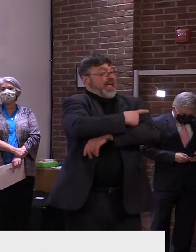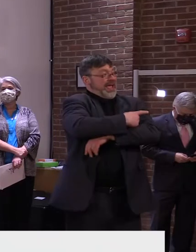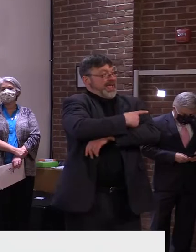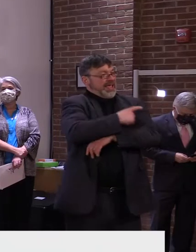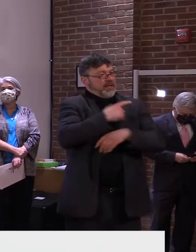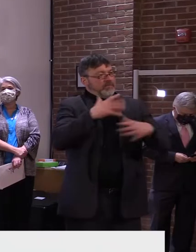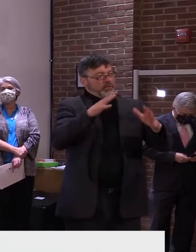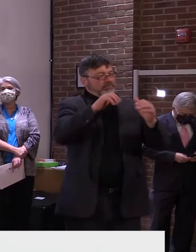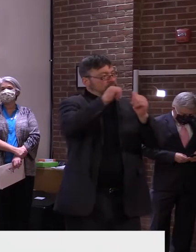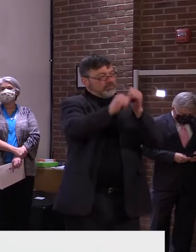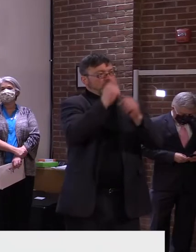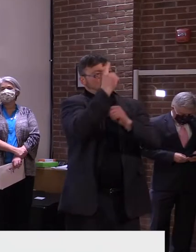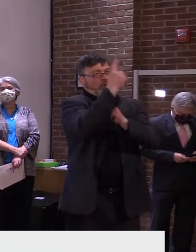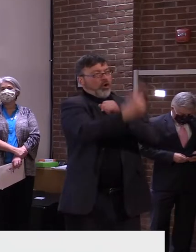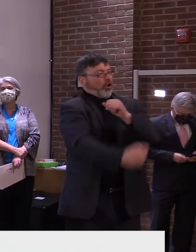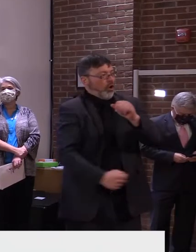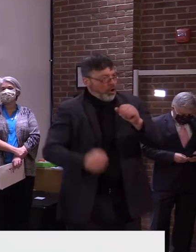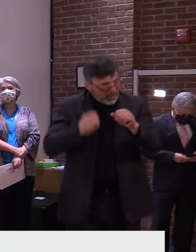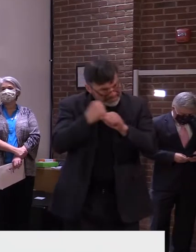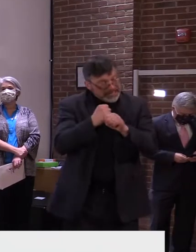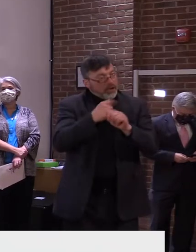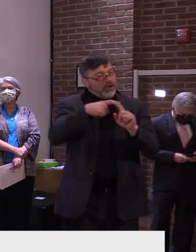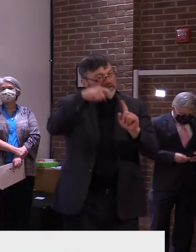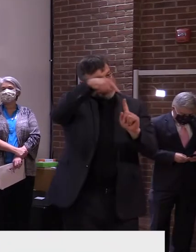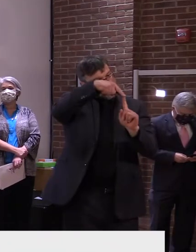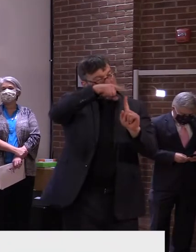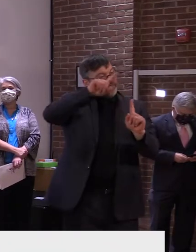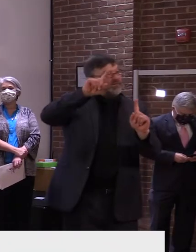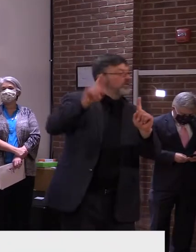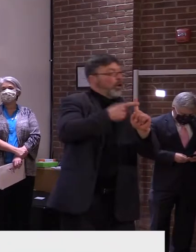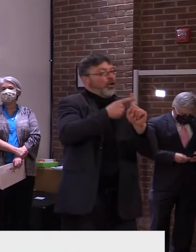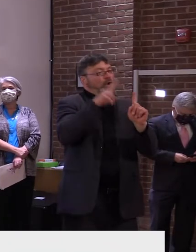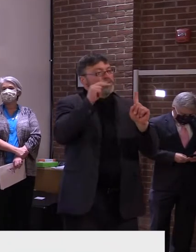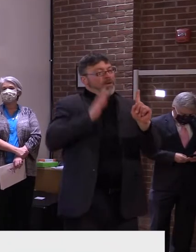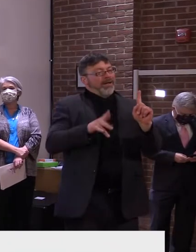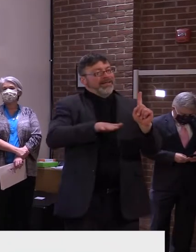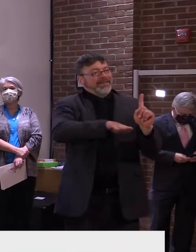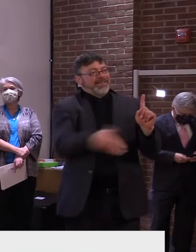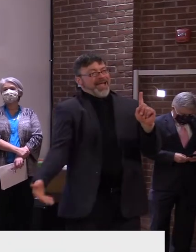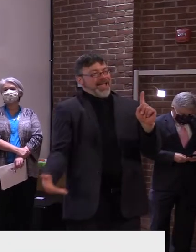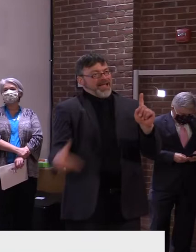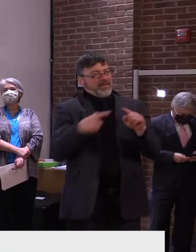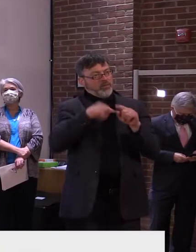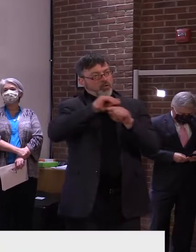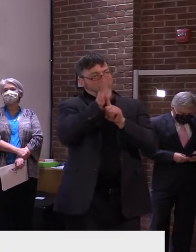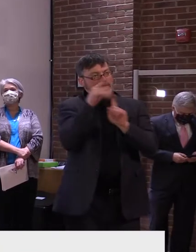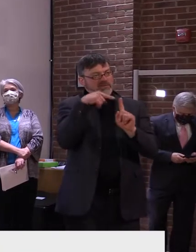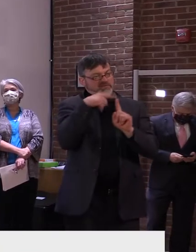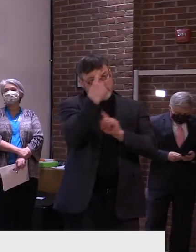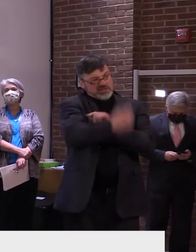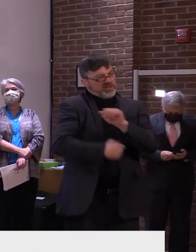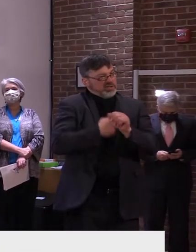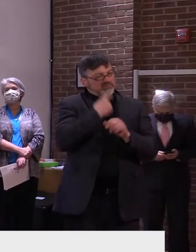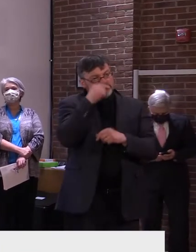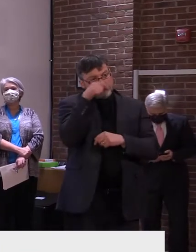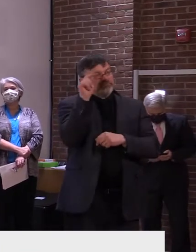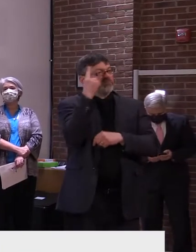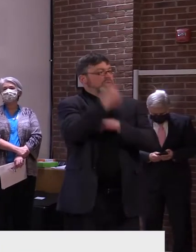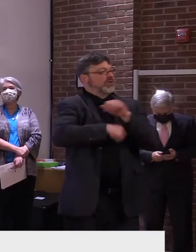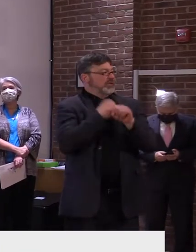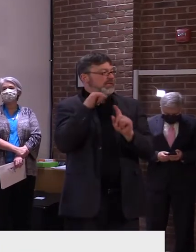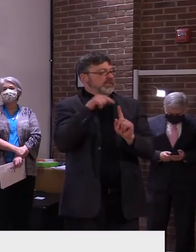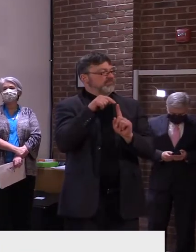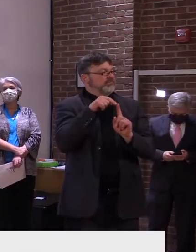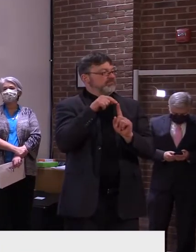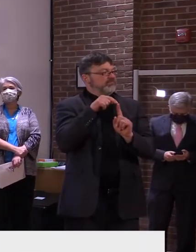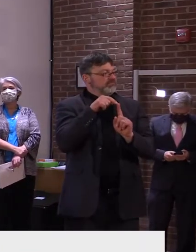to COVID-19. I recall standing in the lobby of the health department with the governor for that somber media